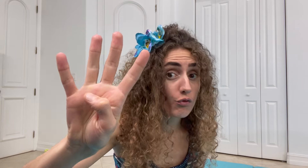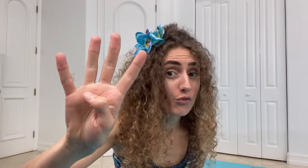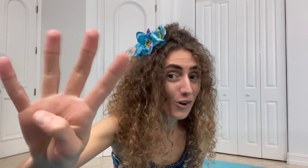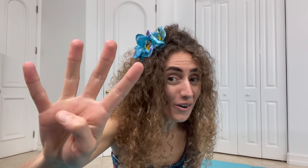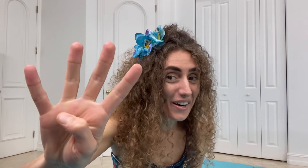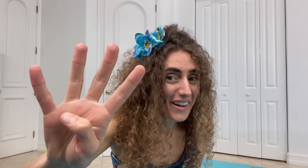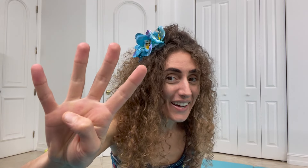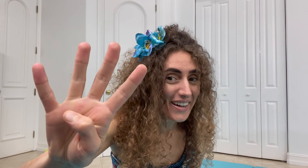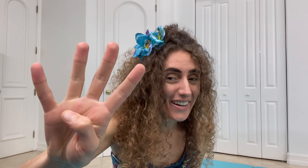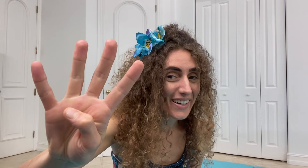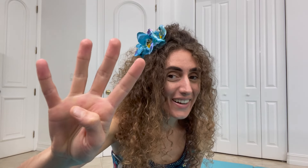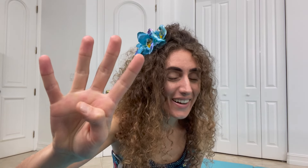1, 2, 3, 4.